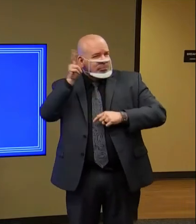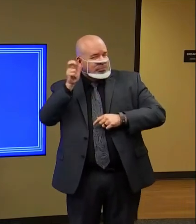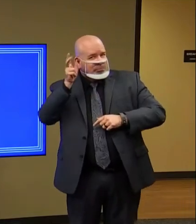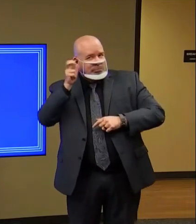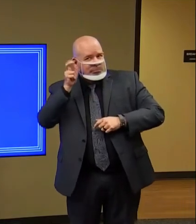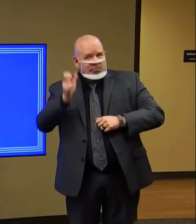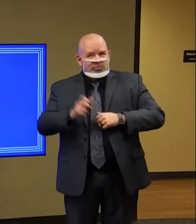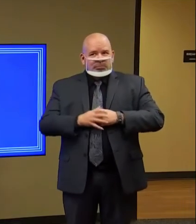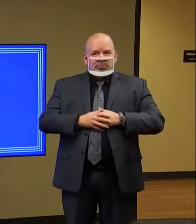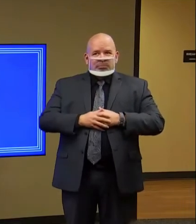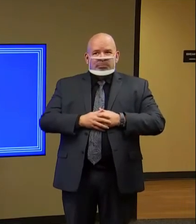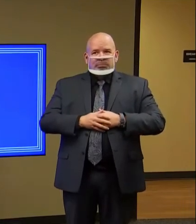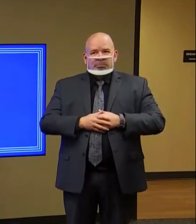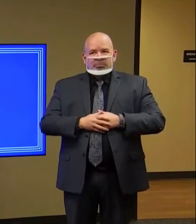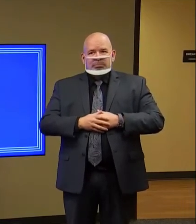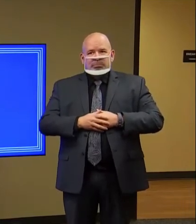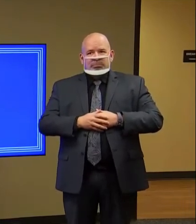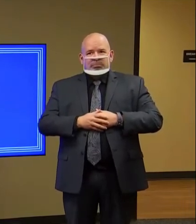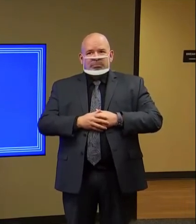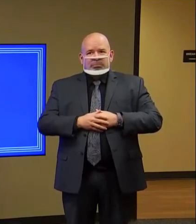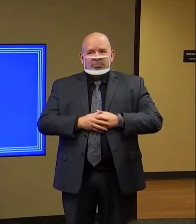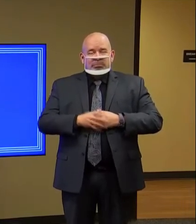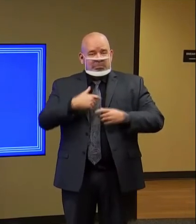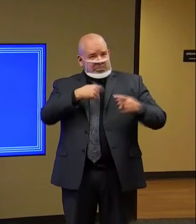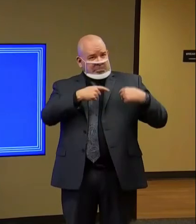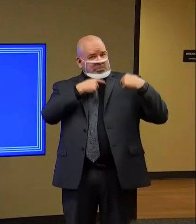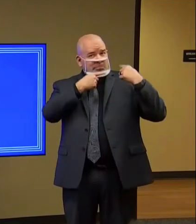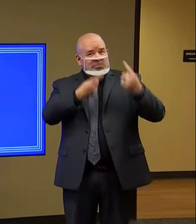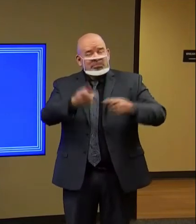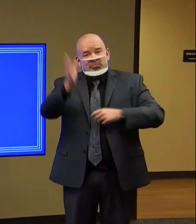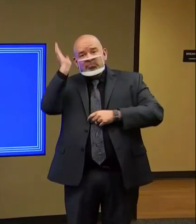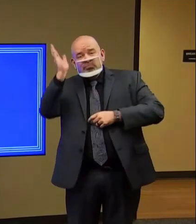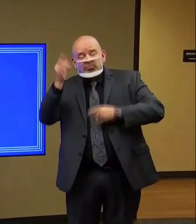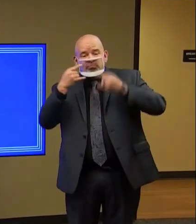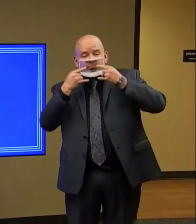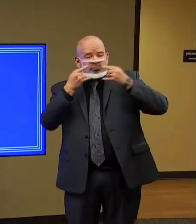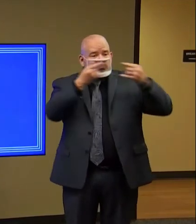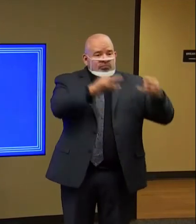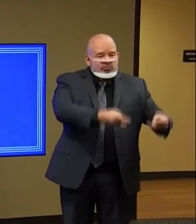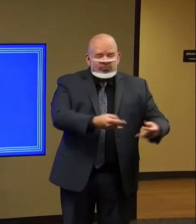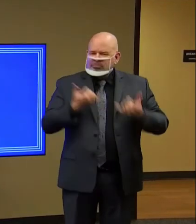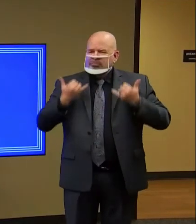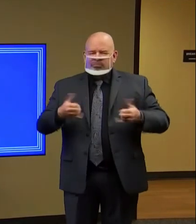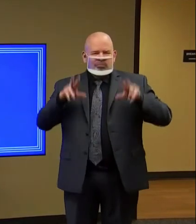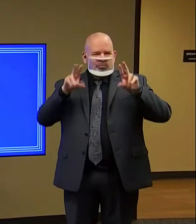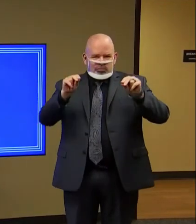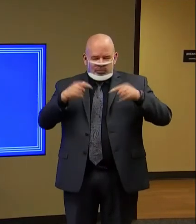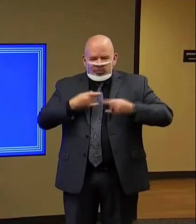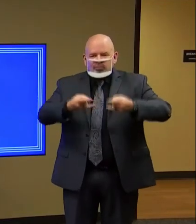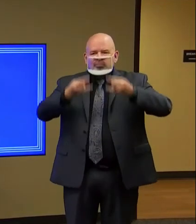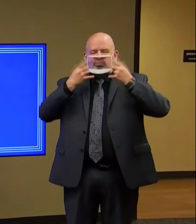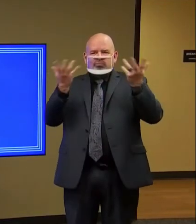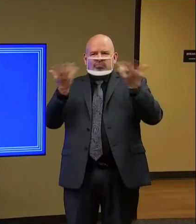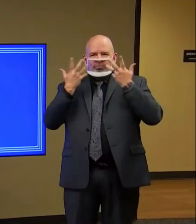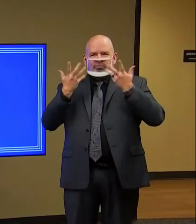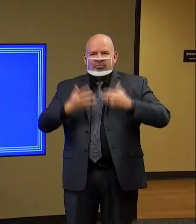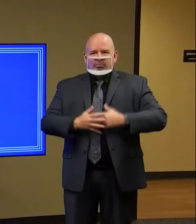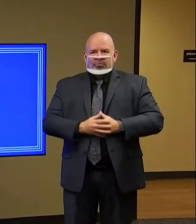see Dr. Wong wearing his as well. And this is due to a change in the CDC guidance